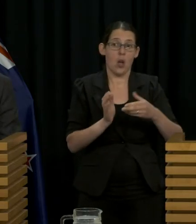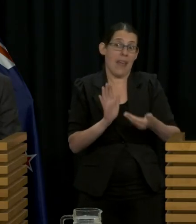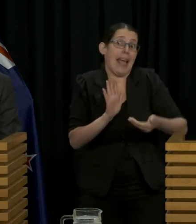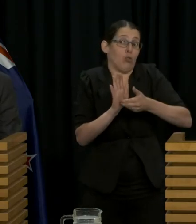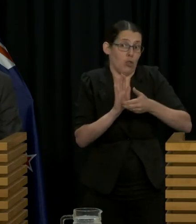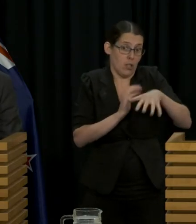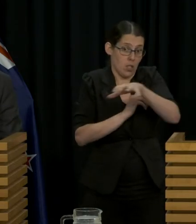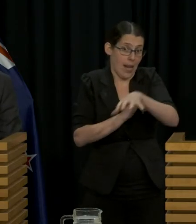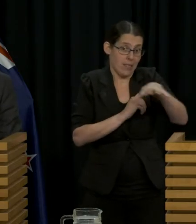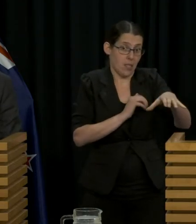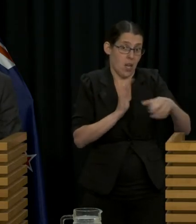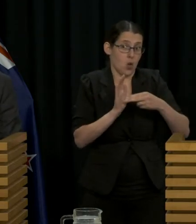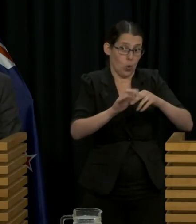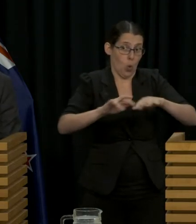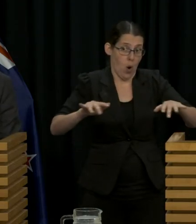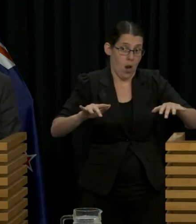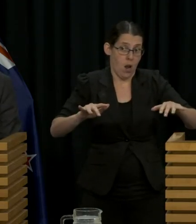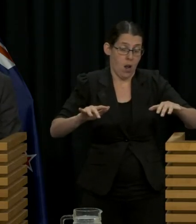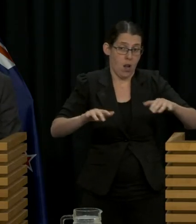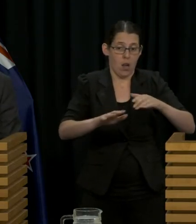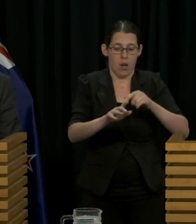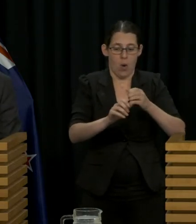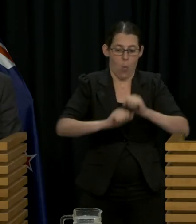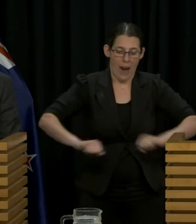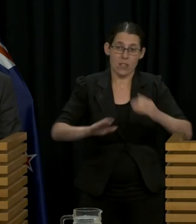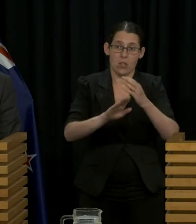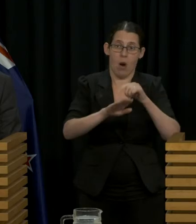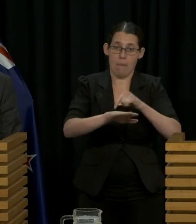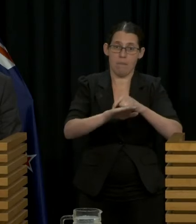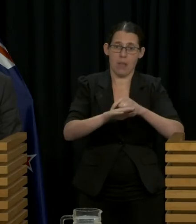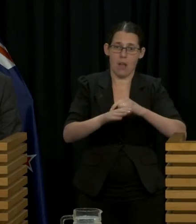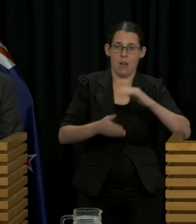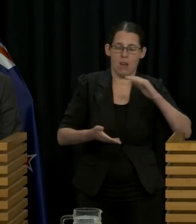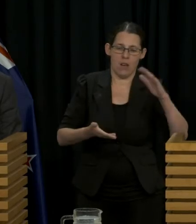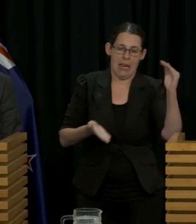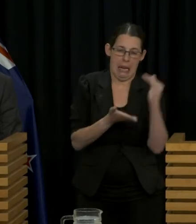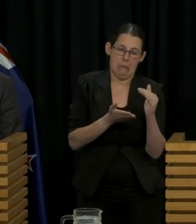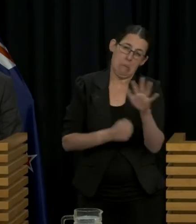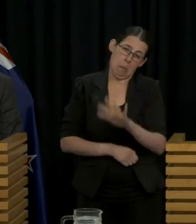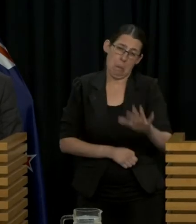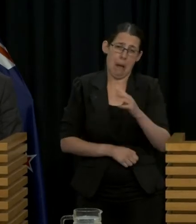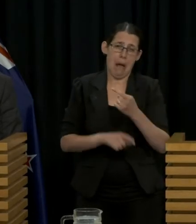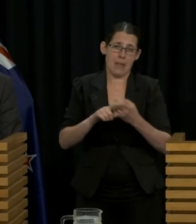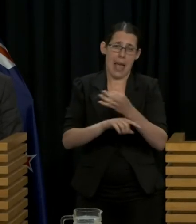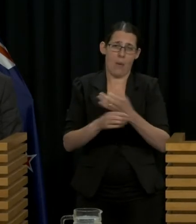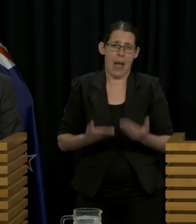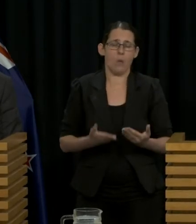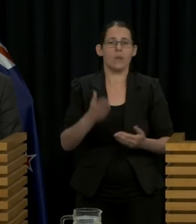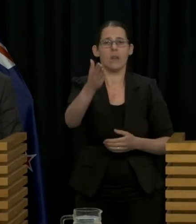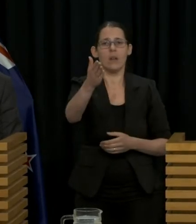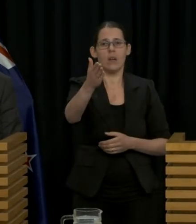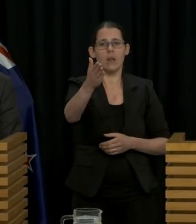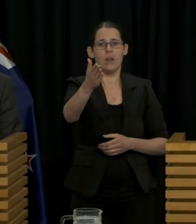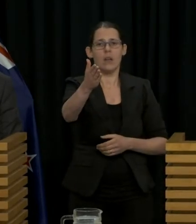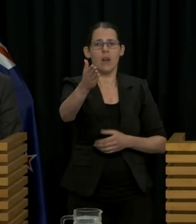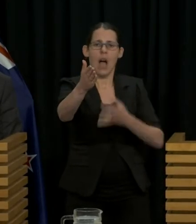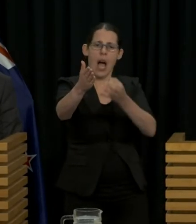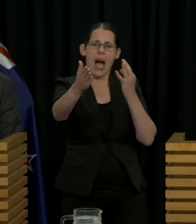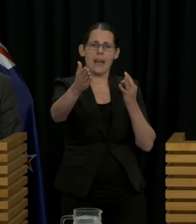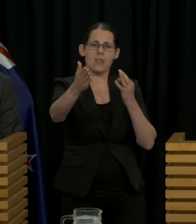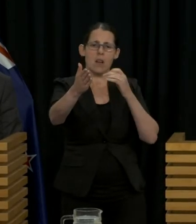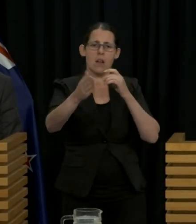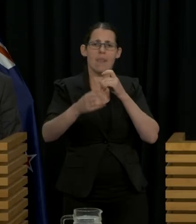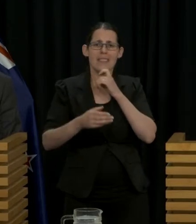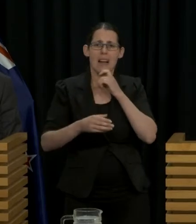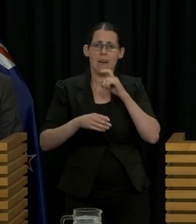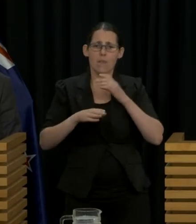ones, are now down to around half an hour. I think that's great effort. Do you expect the workers and cleaners at isolation hotels to be wearing, who go home